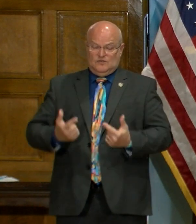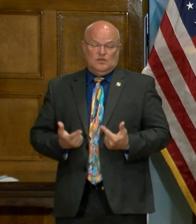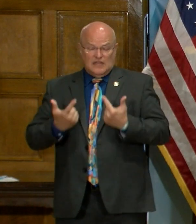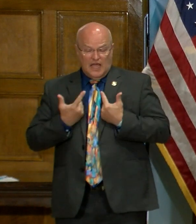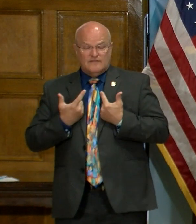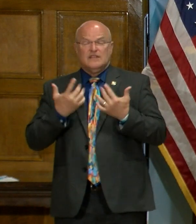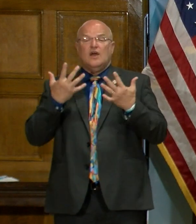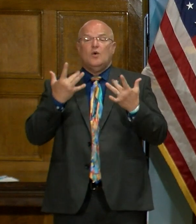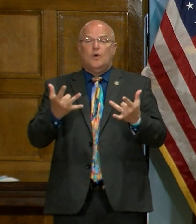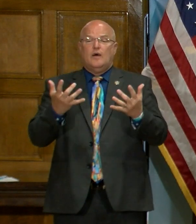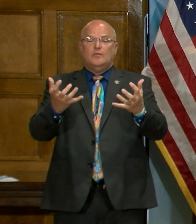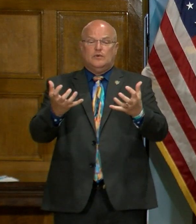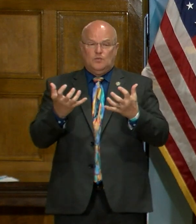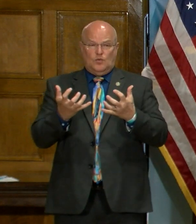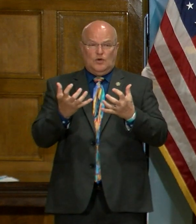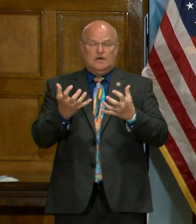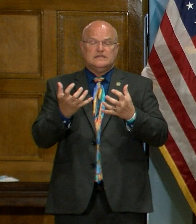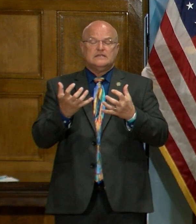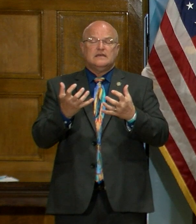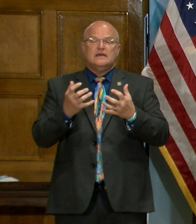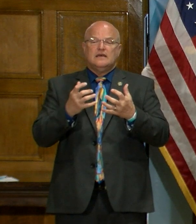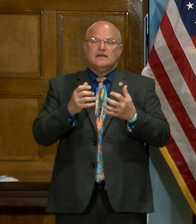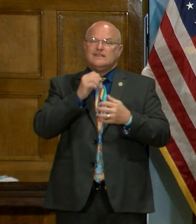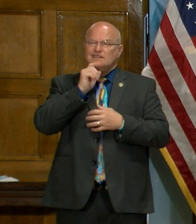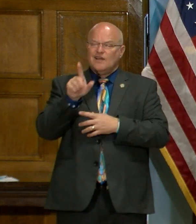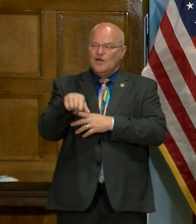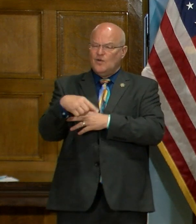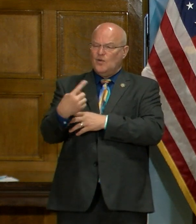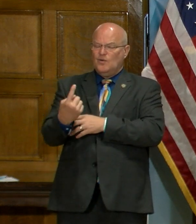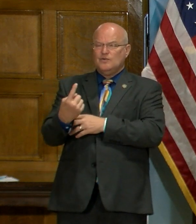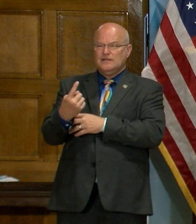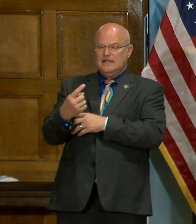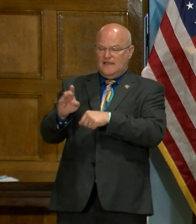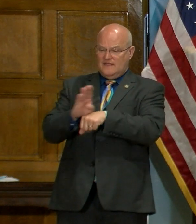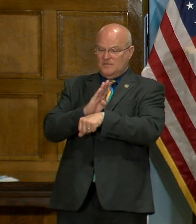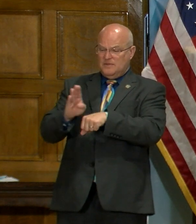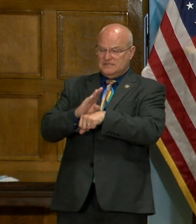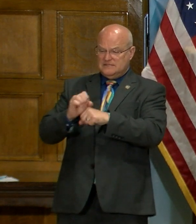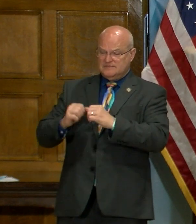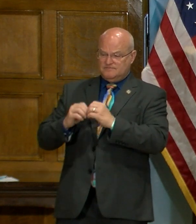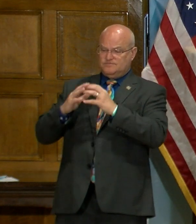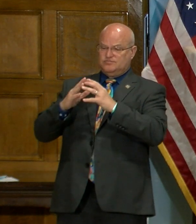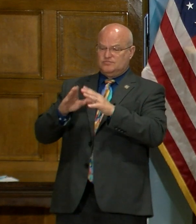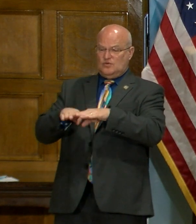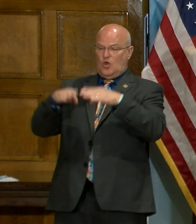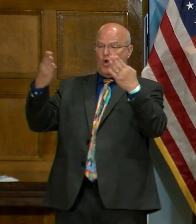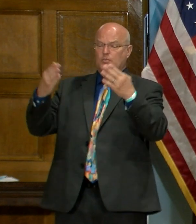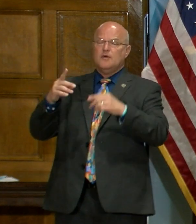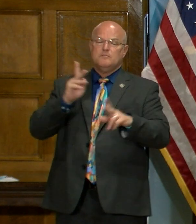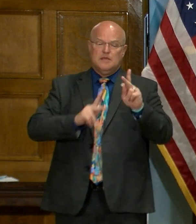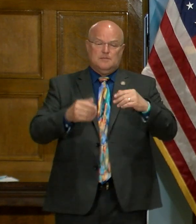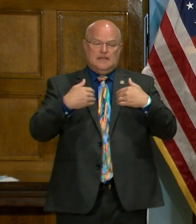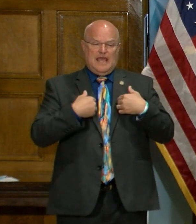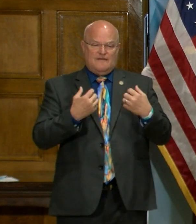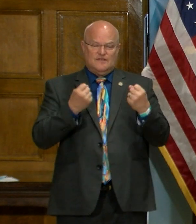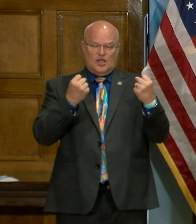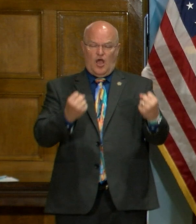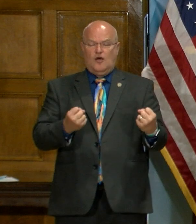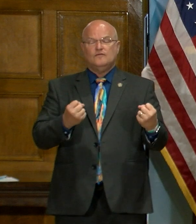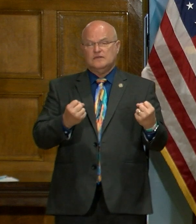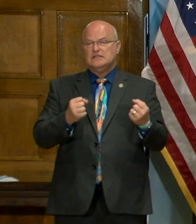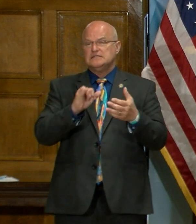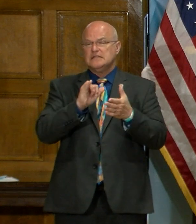that's why we want to get not just the businesses back open again, but for people to have